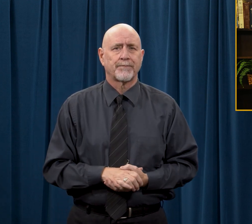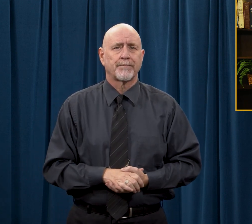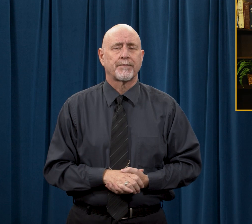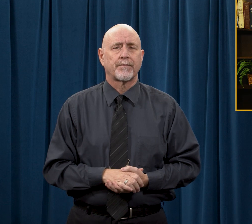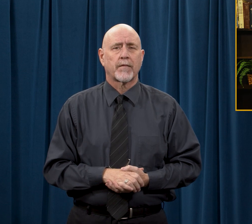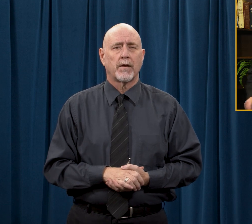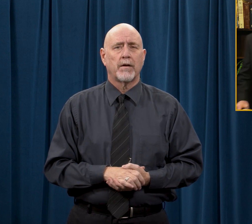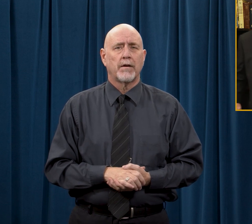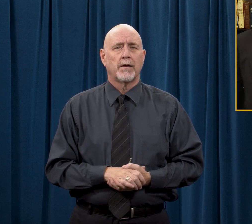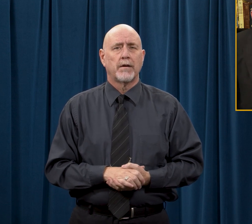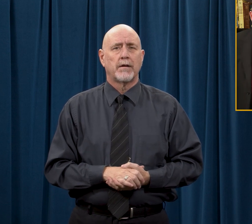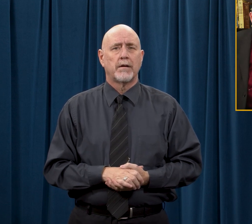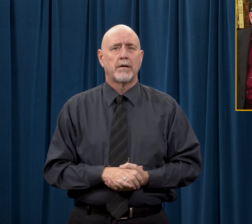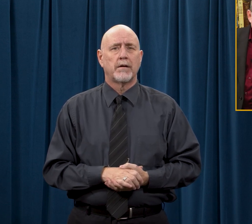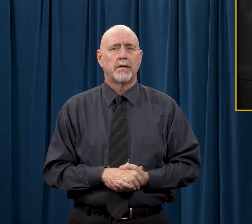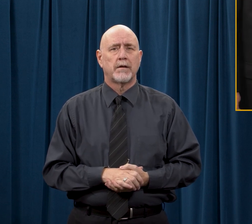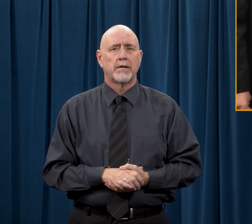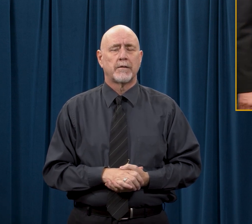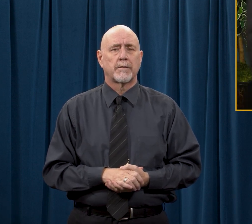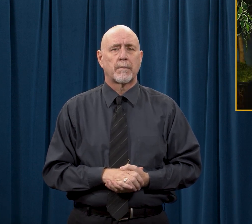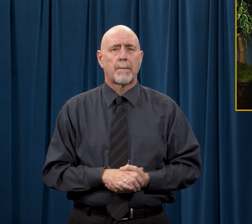Bible.